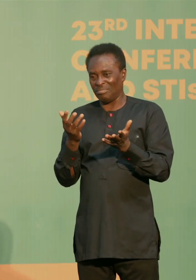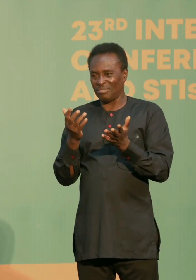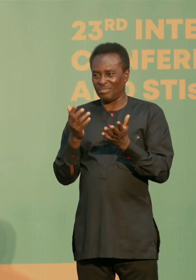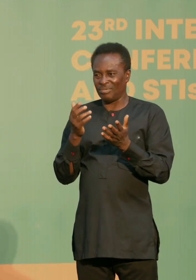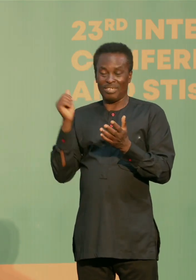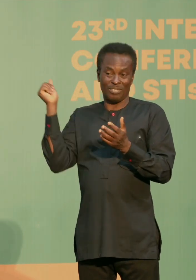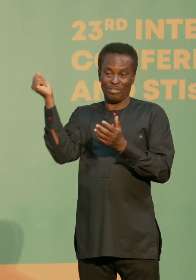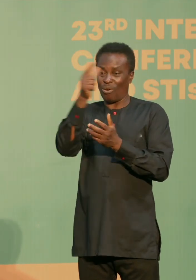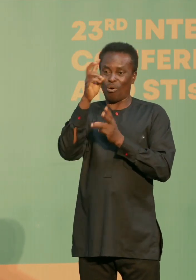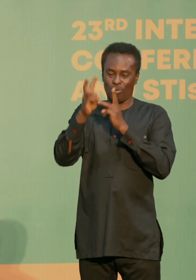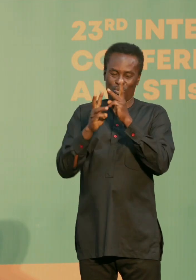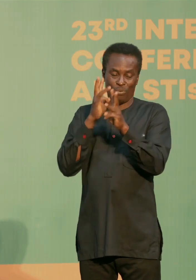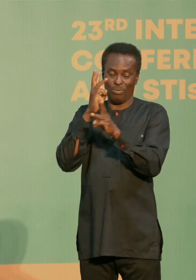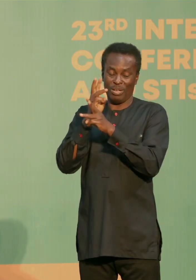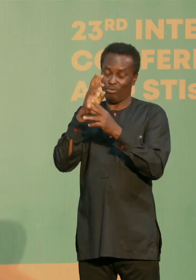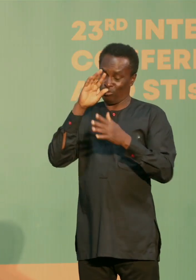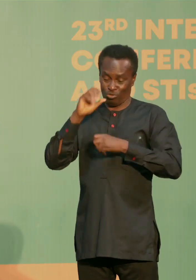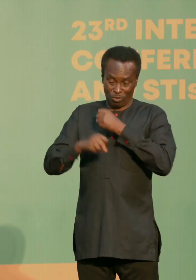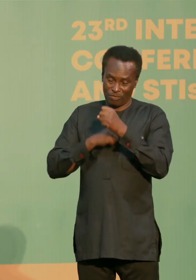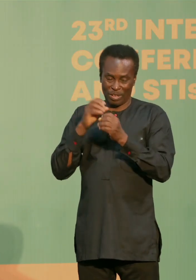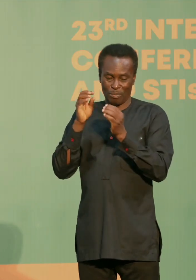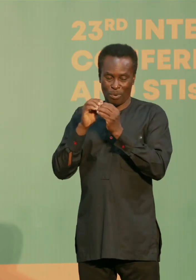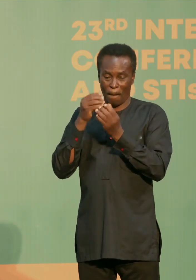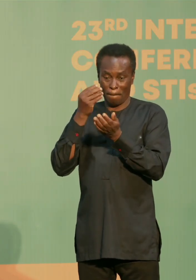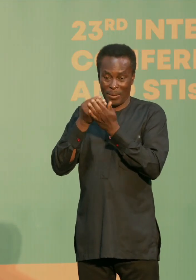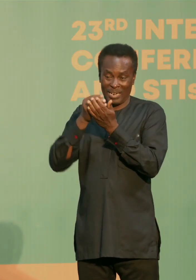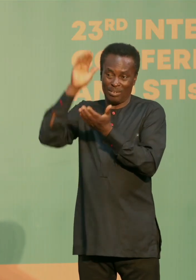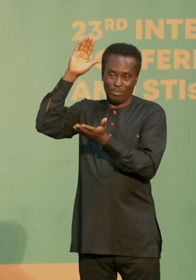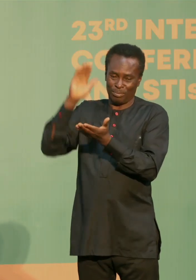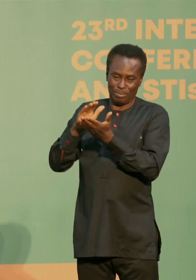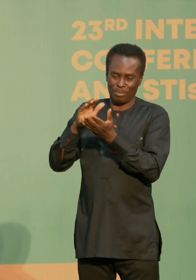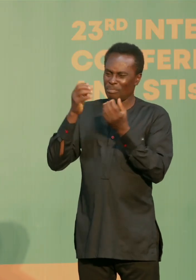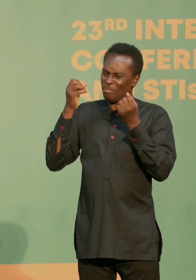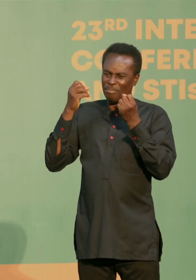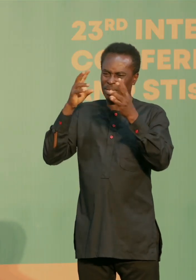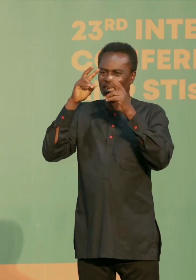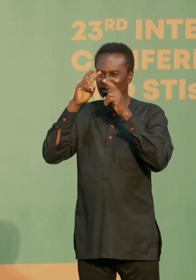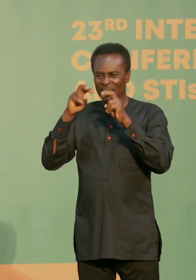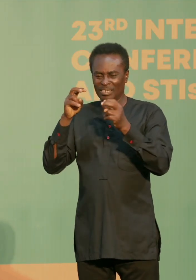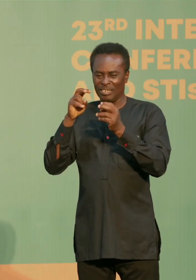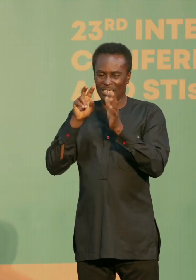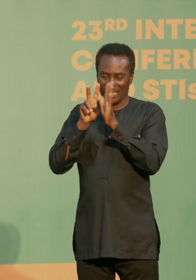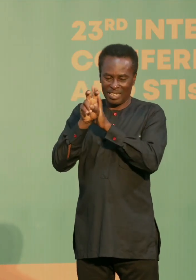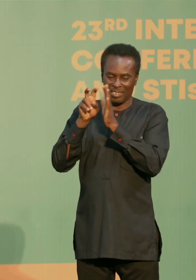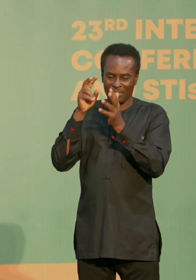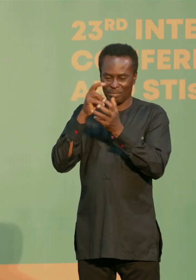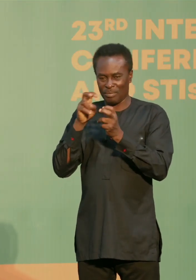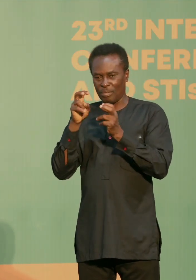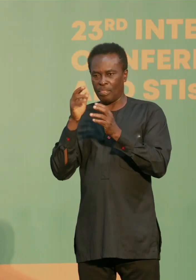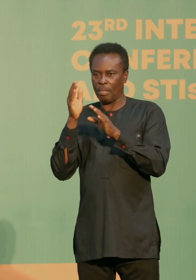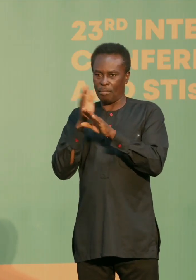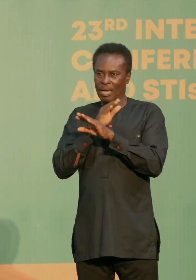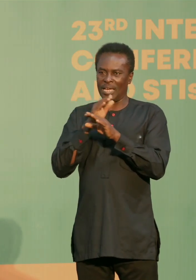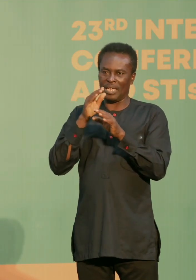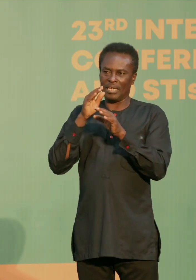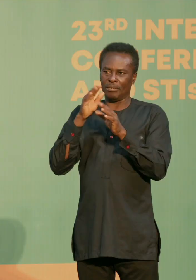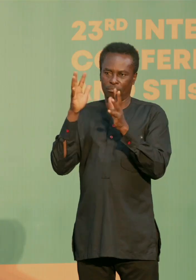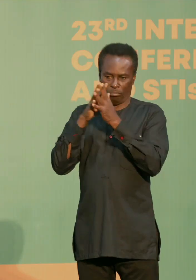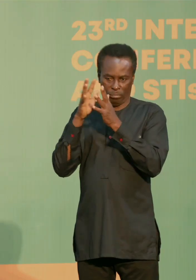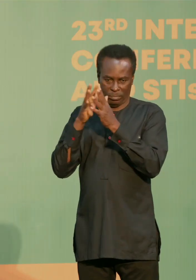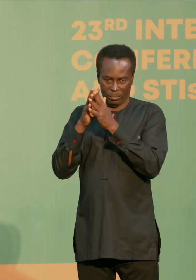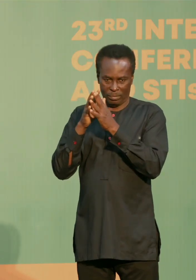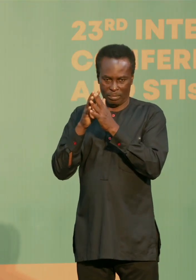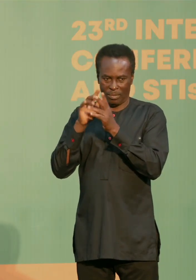it's drastic, right? Because most of the cervical cancer screening were funded through PEPFAR, and we know that there have